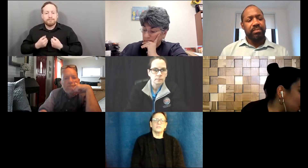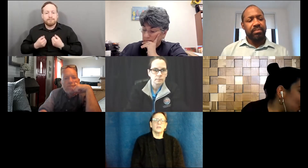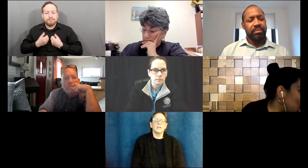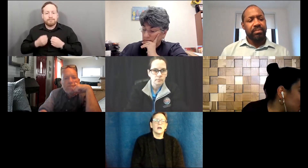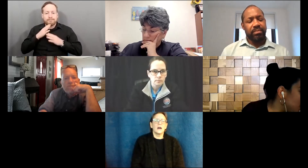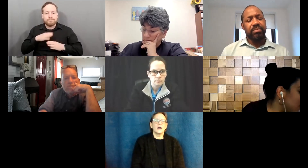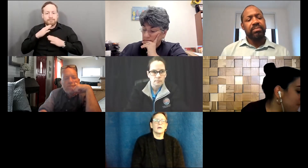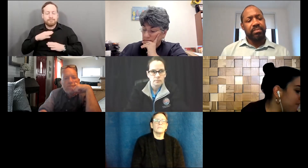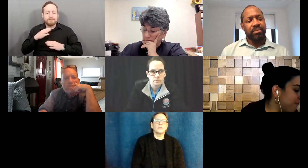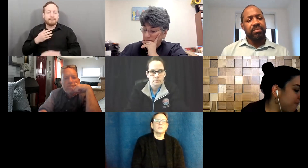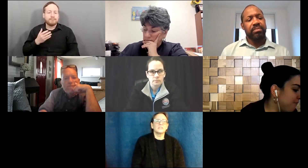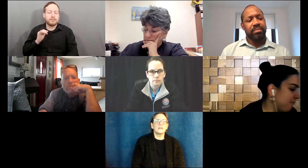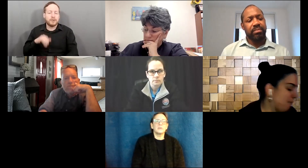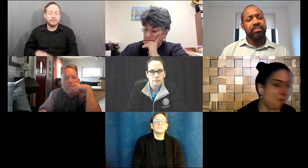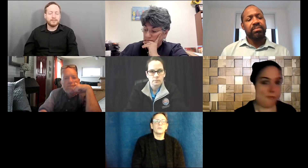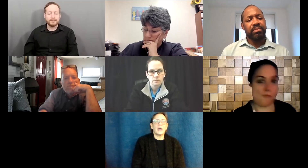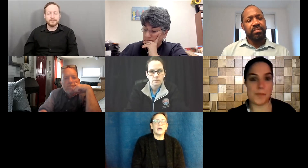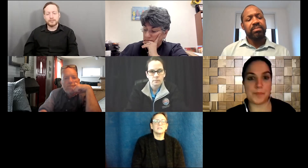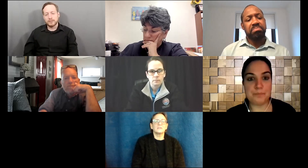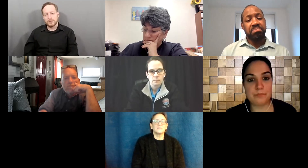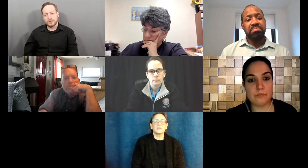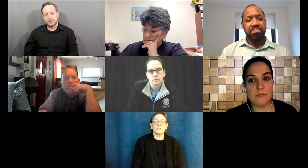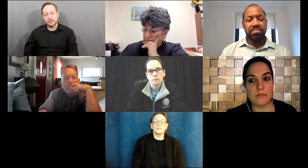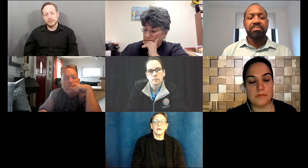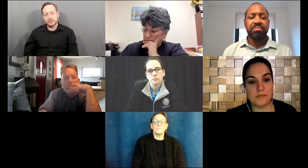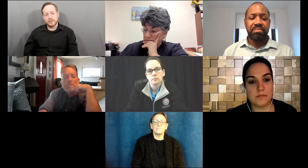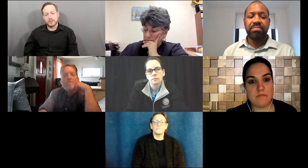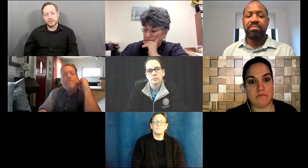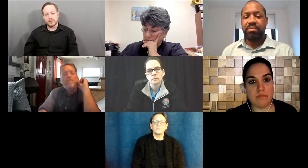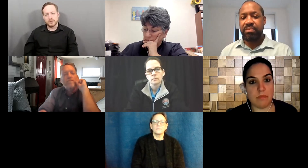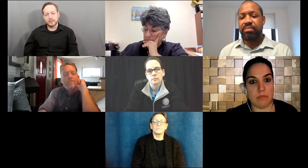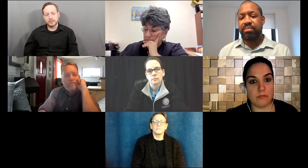assertive, instead of being so passive and things like that.